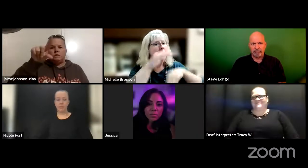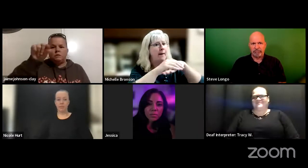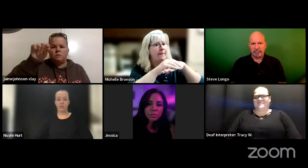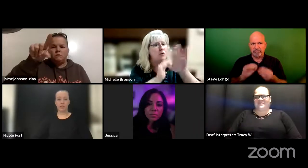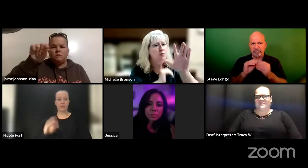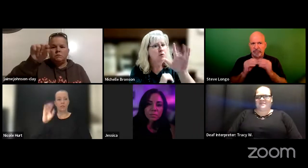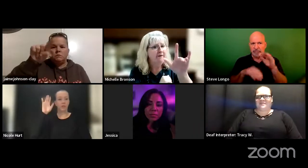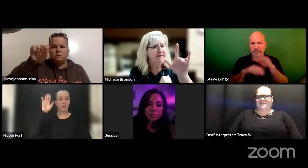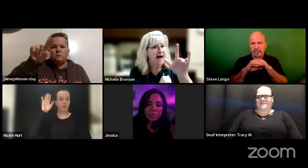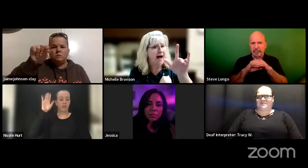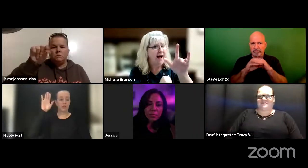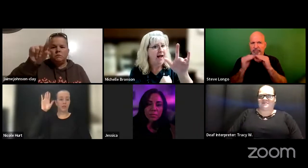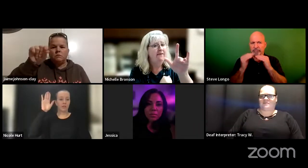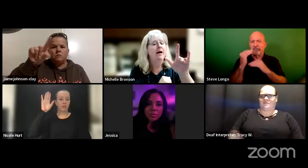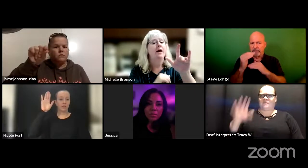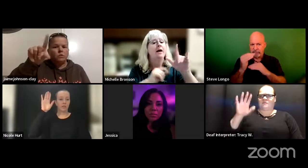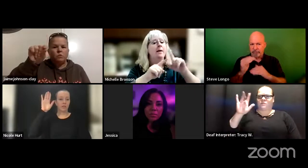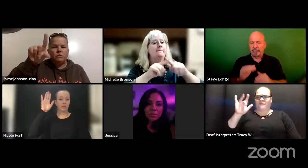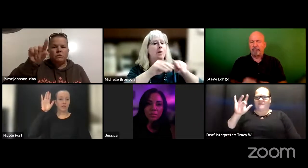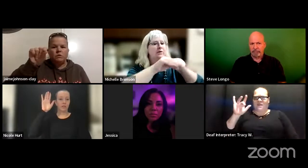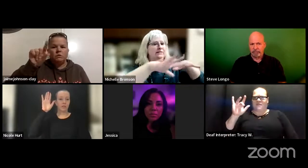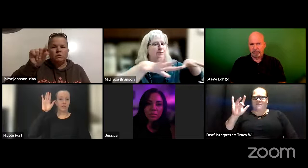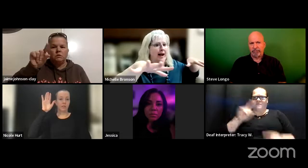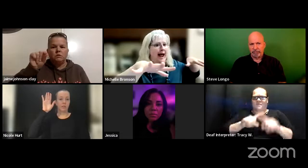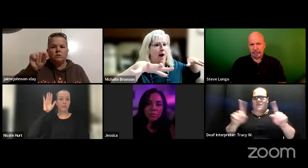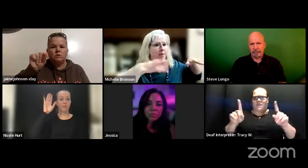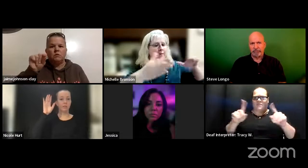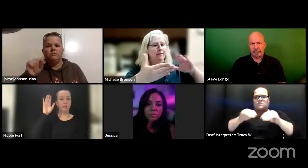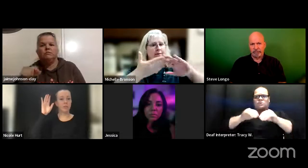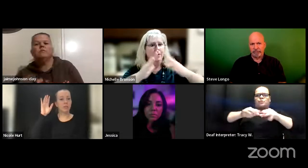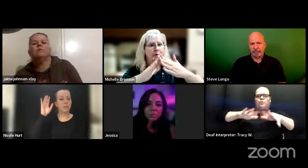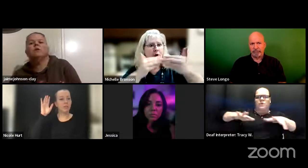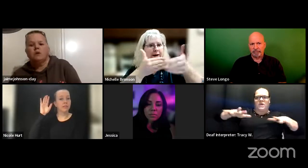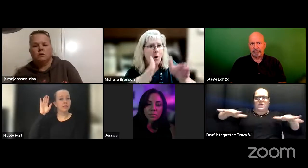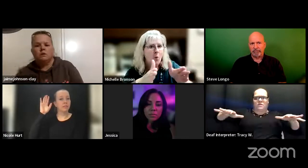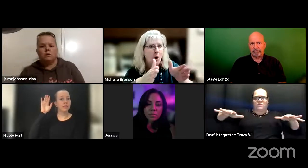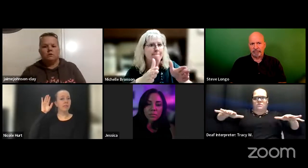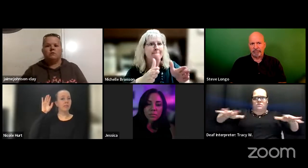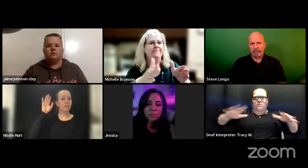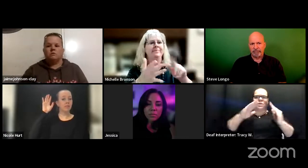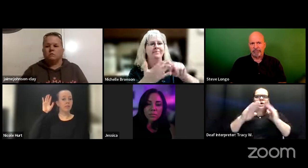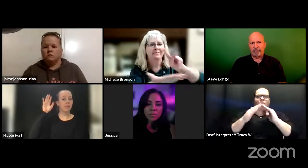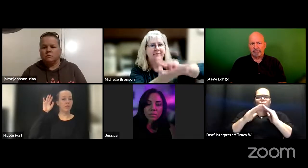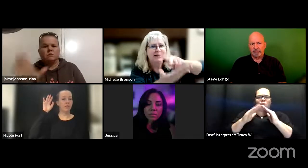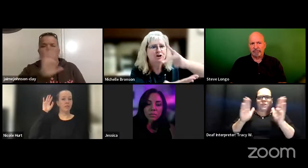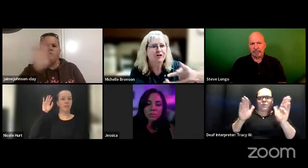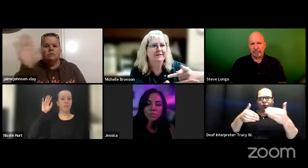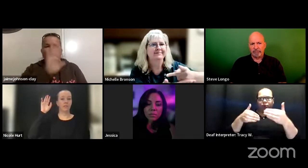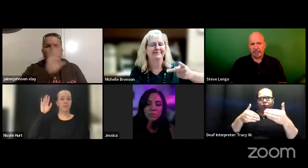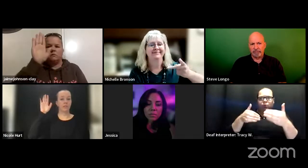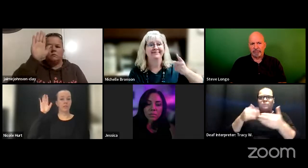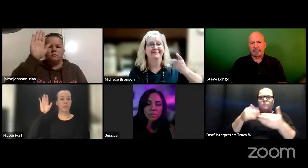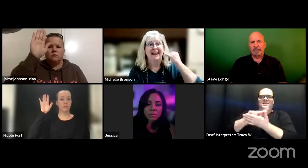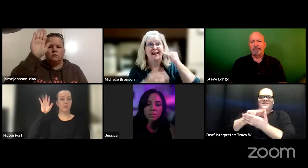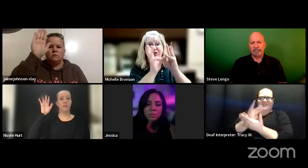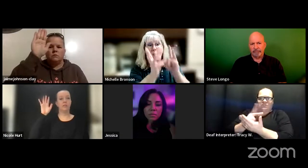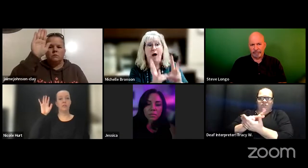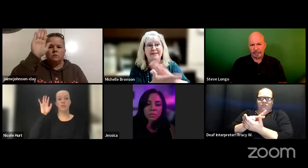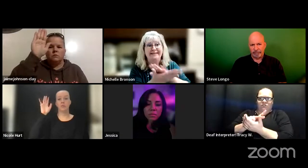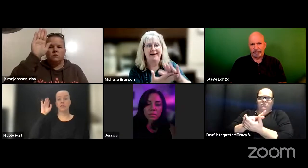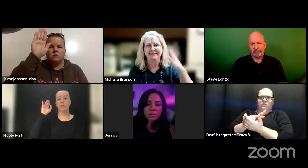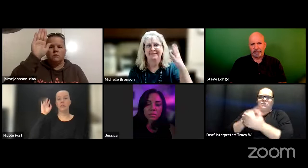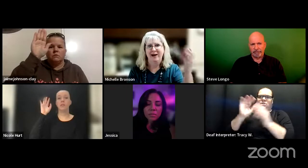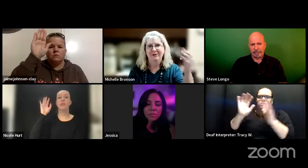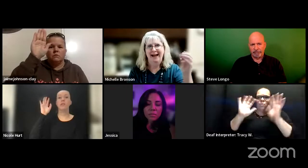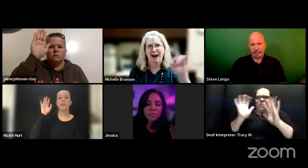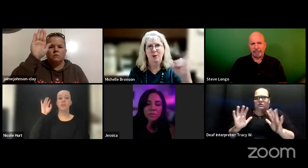believe it's maxed out at 25 because folks will be spread out in the community room, in